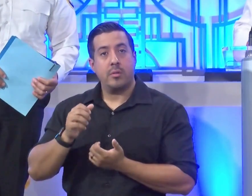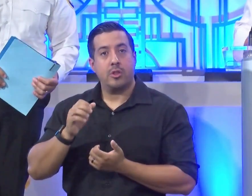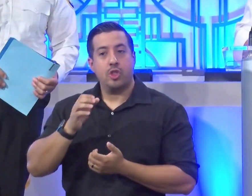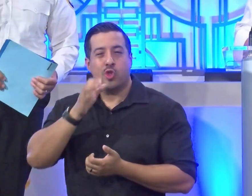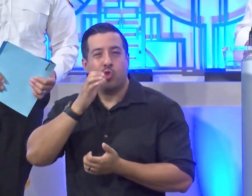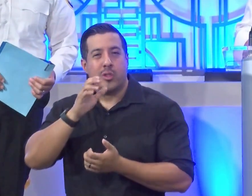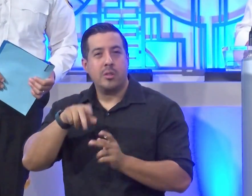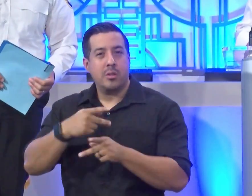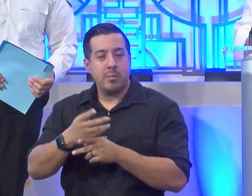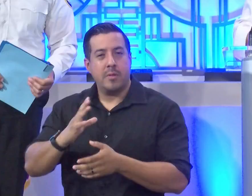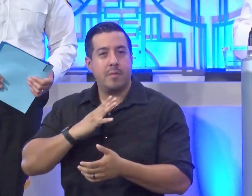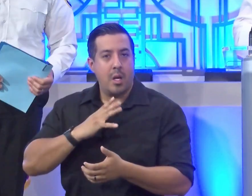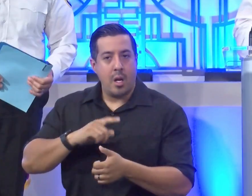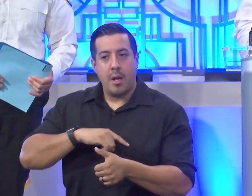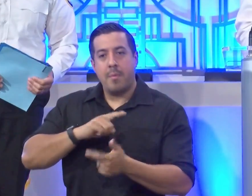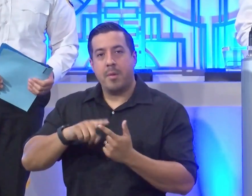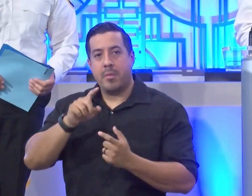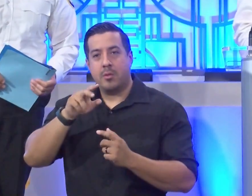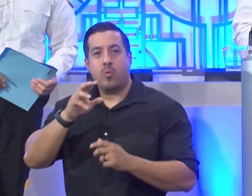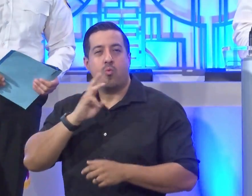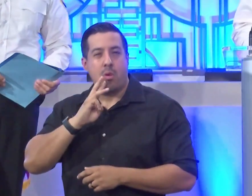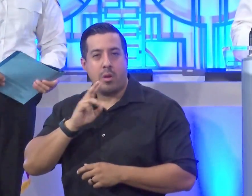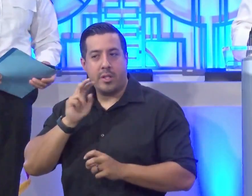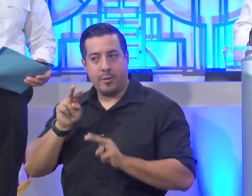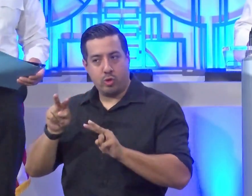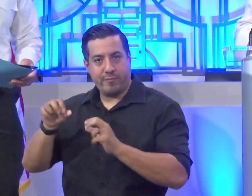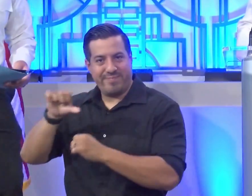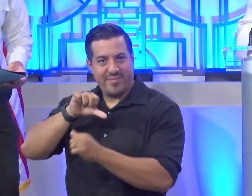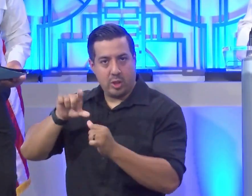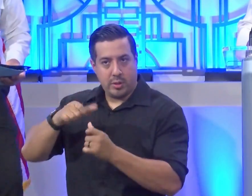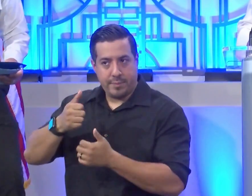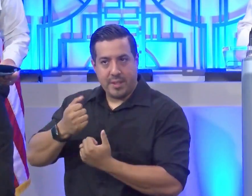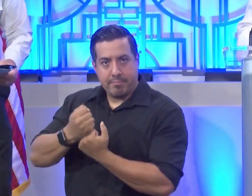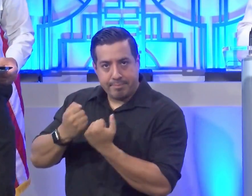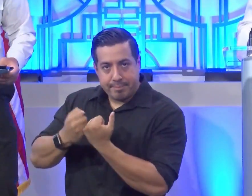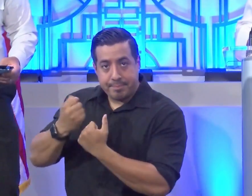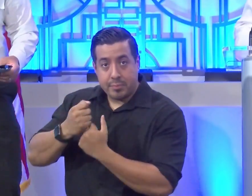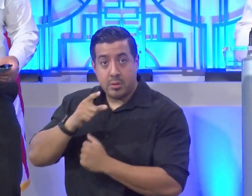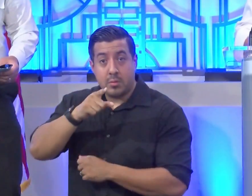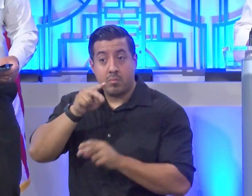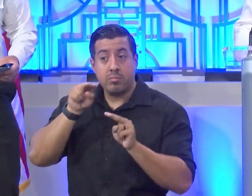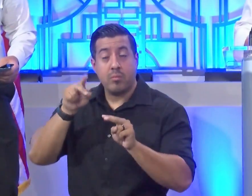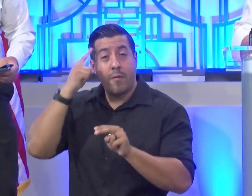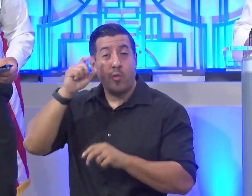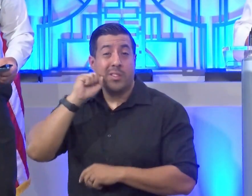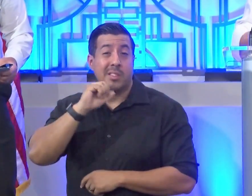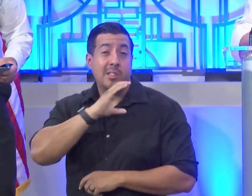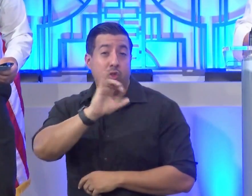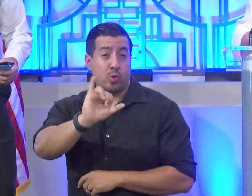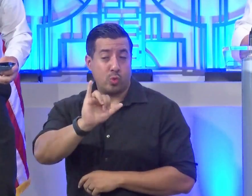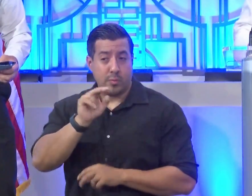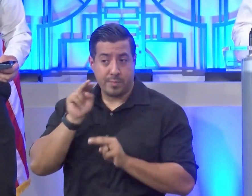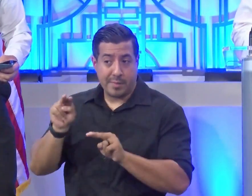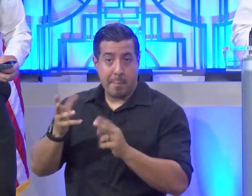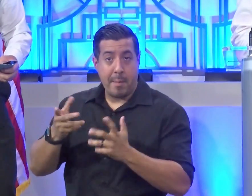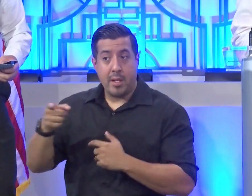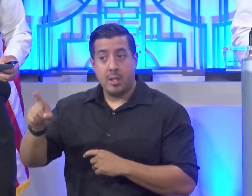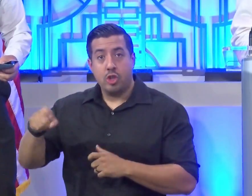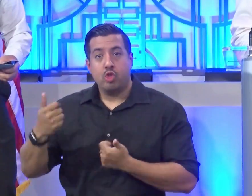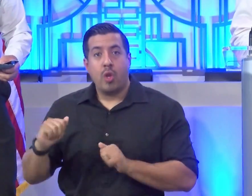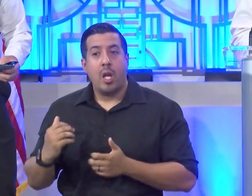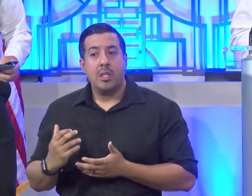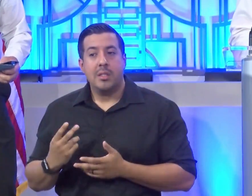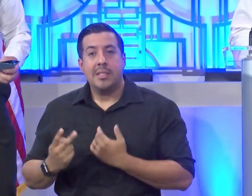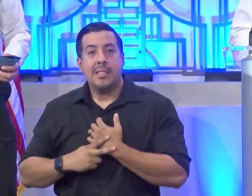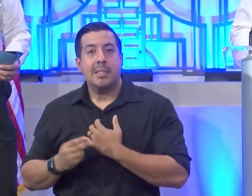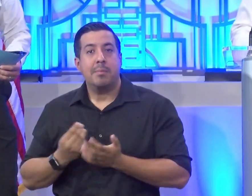safe. Look out for each other. Reinforce what the mayor said. We also worry about elder folks. So if you got neighbors, check out on them. They may be trying to conserve money by